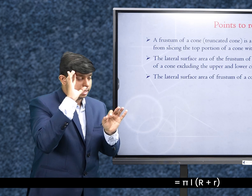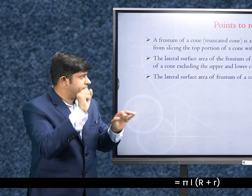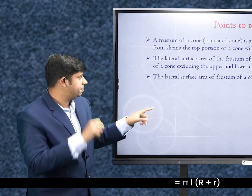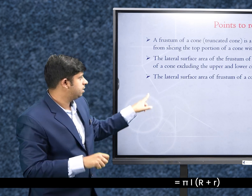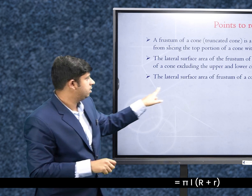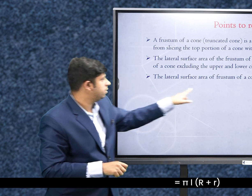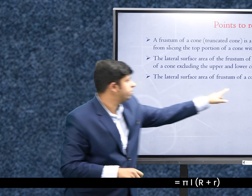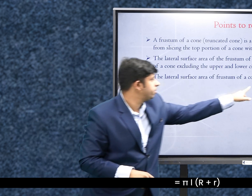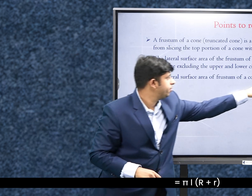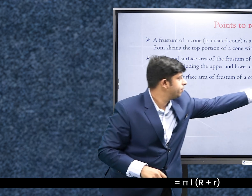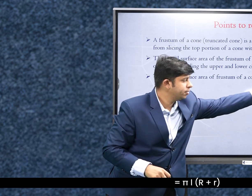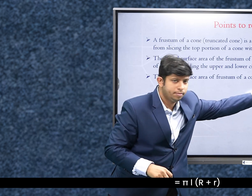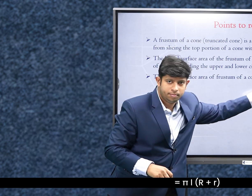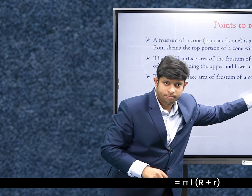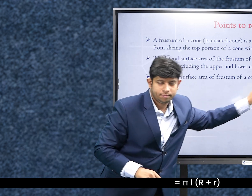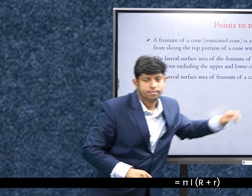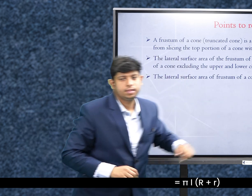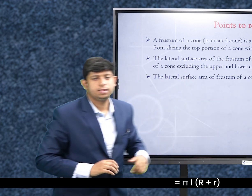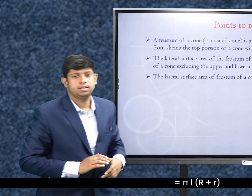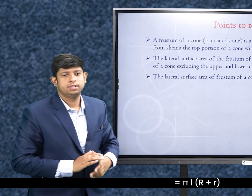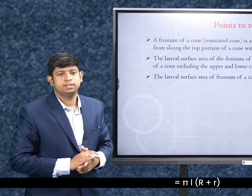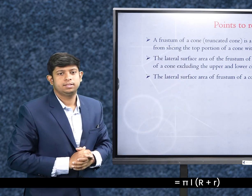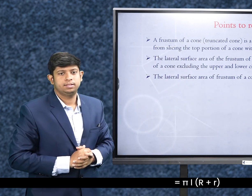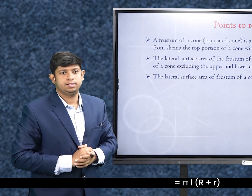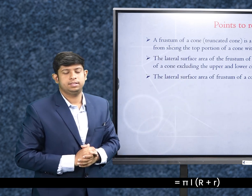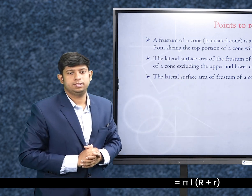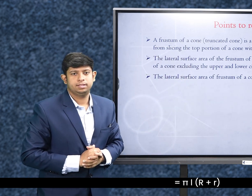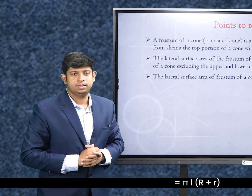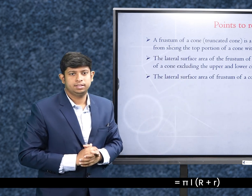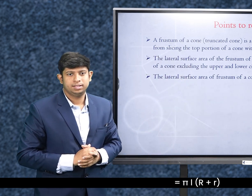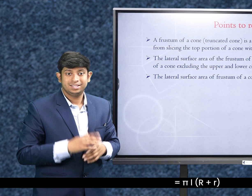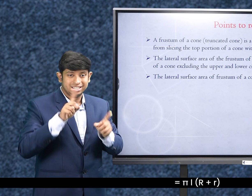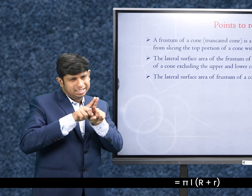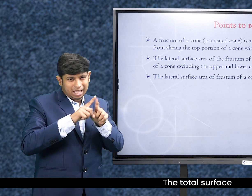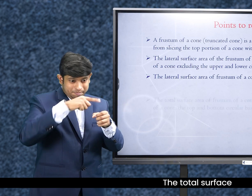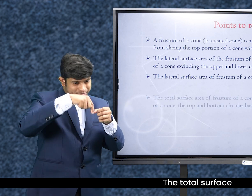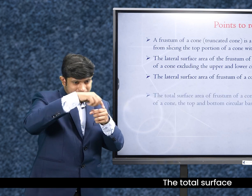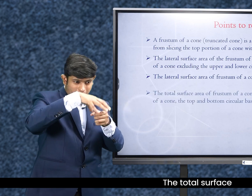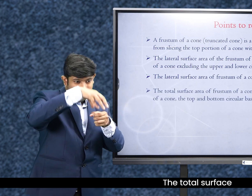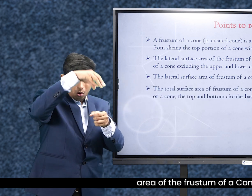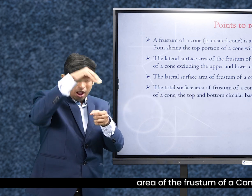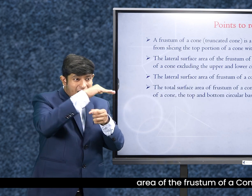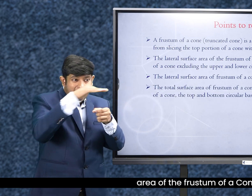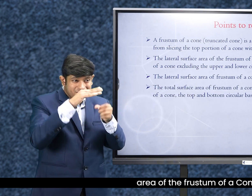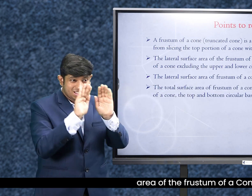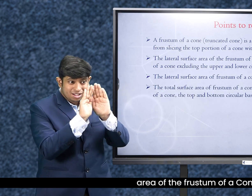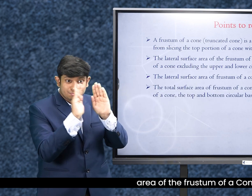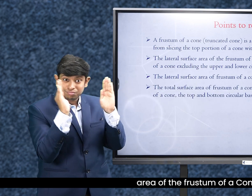into capital R plus small r. The total surface area of frustum of a